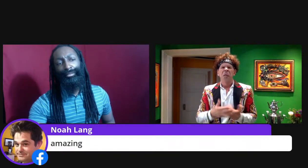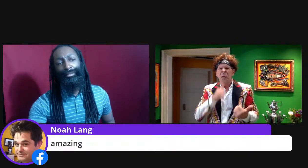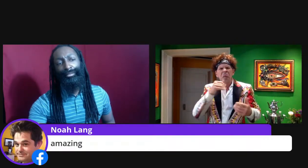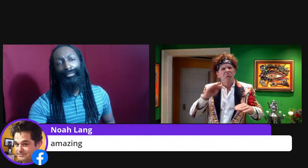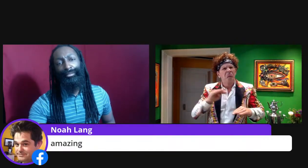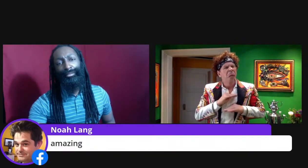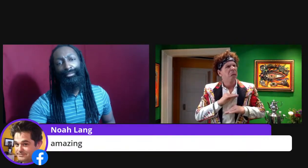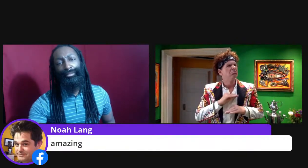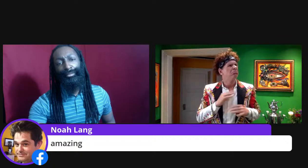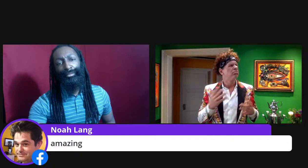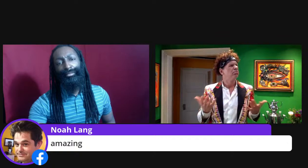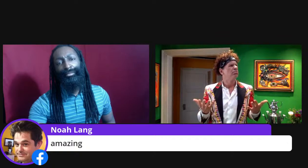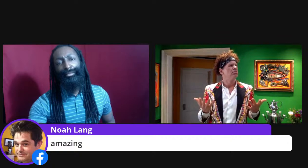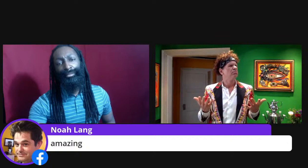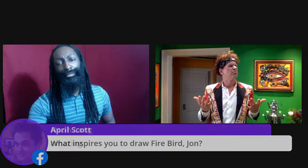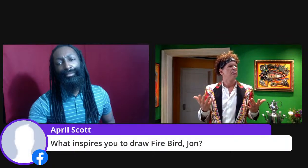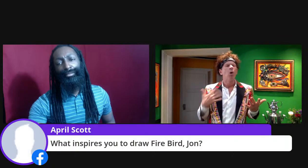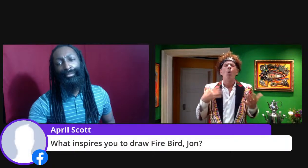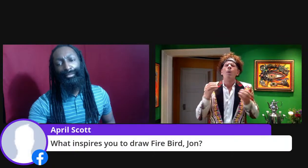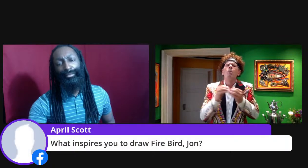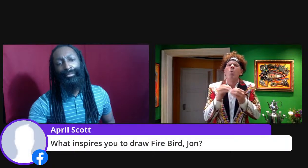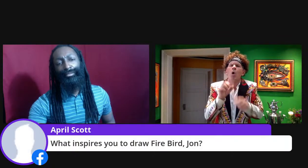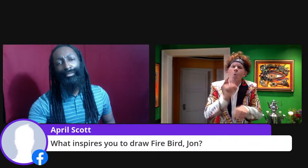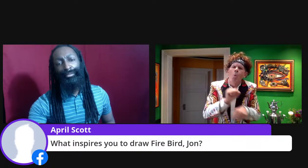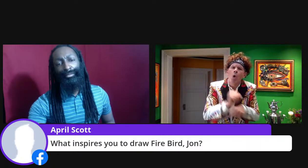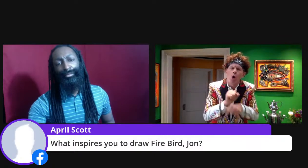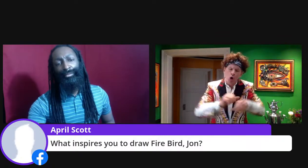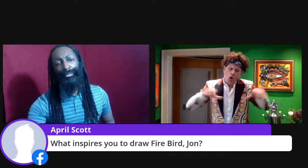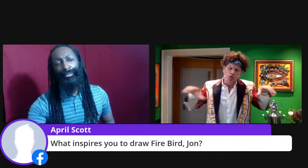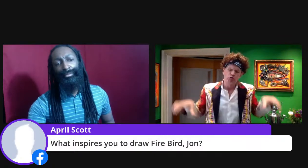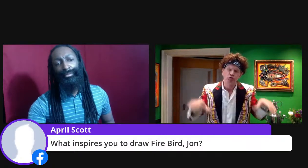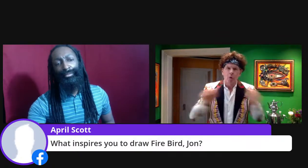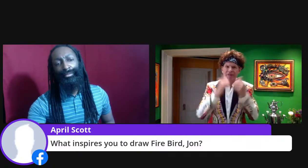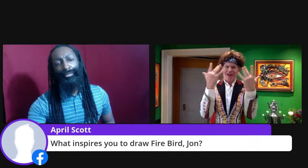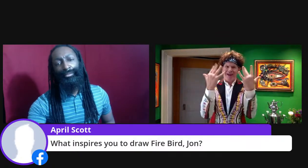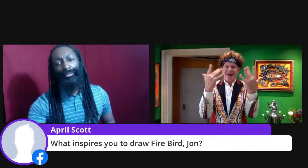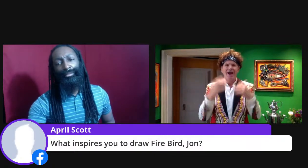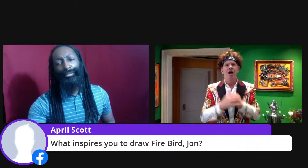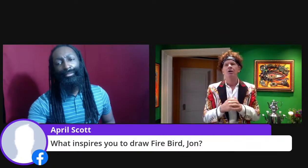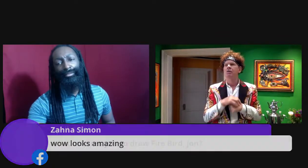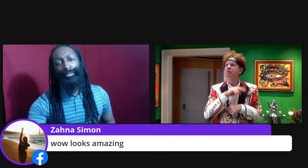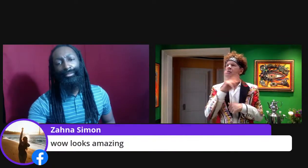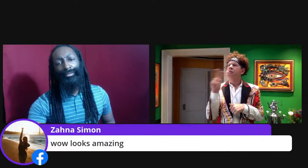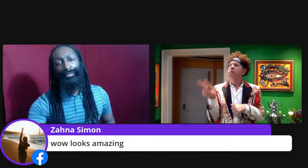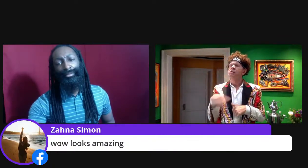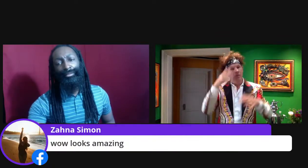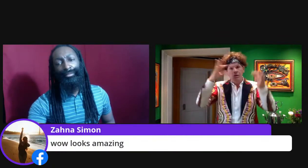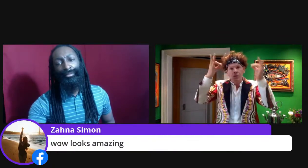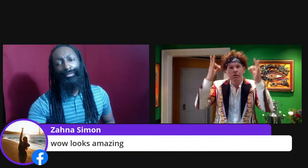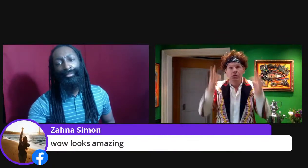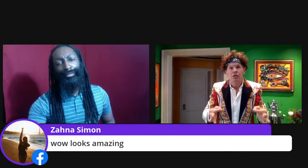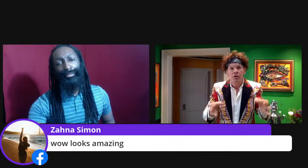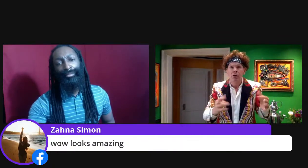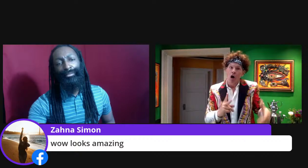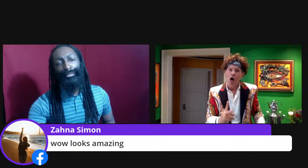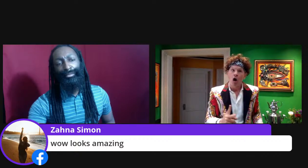And I wasn't content. You know, I wanted more work with the hands. I wanted to show that more.